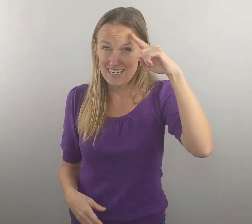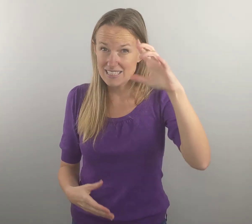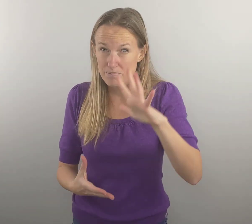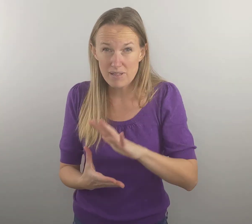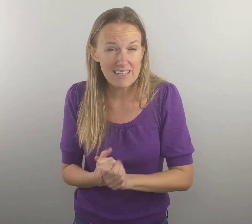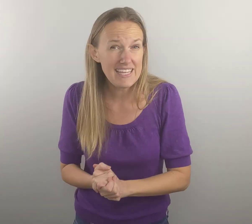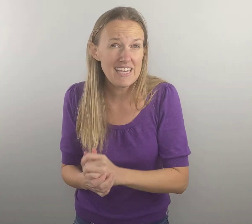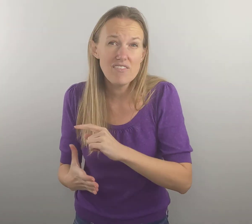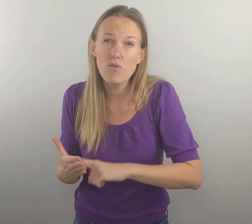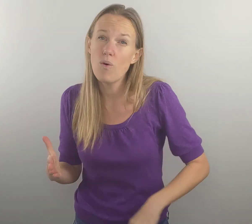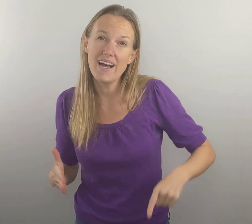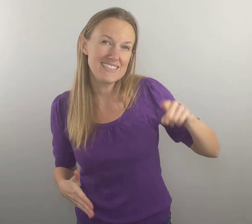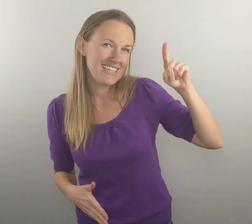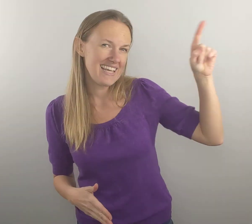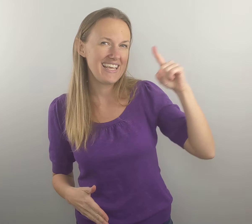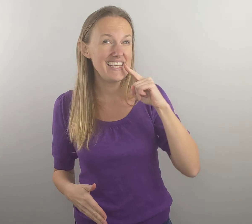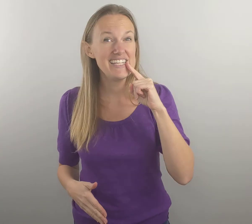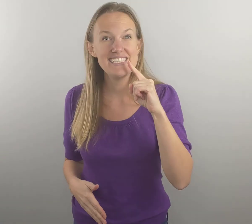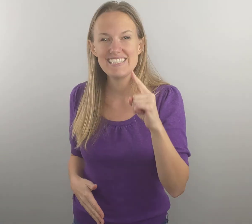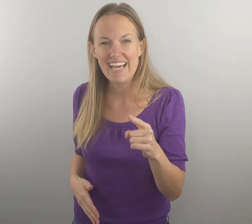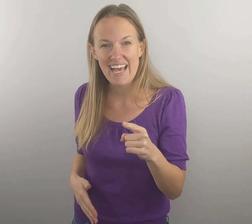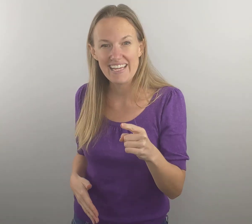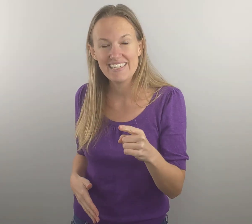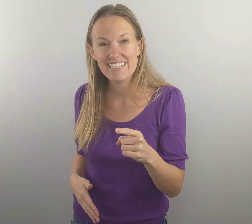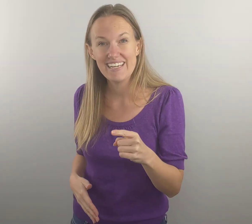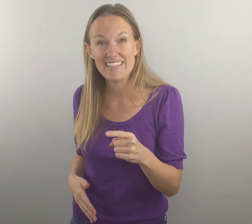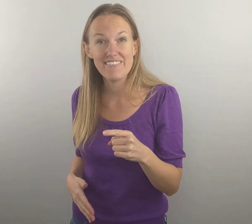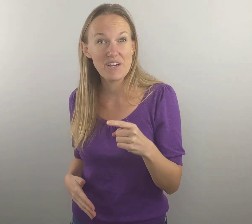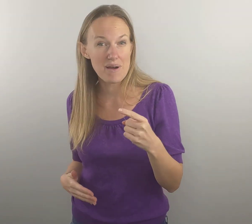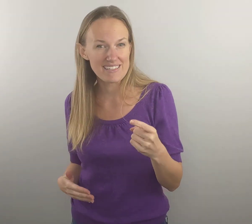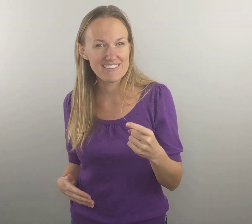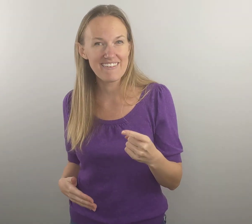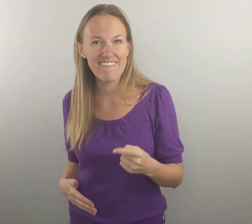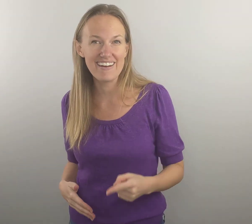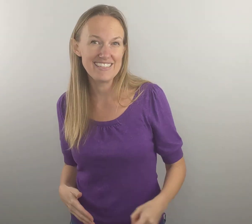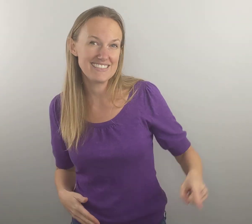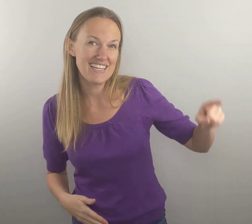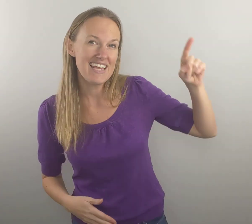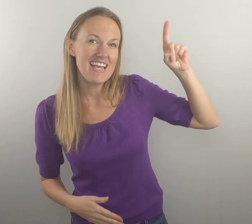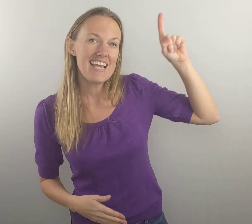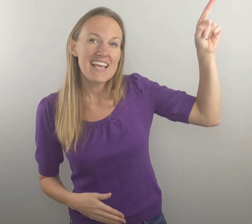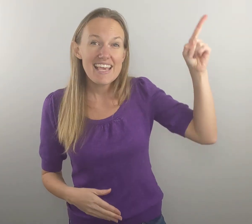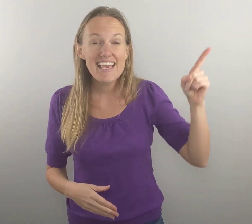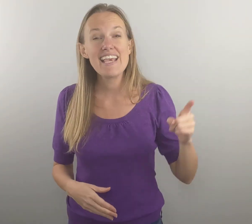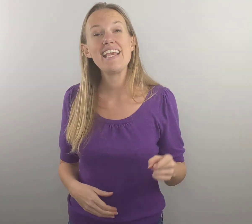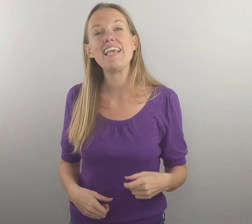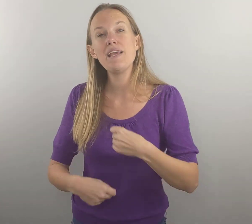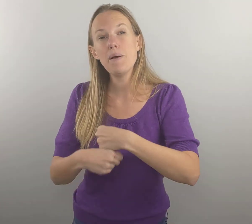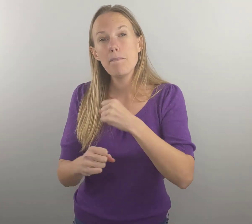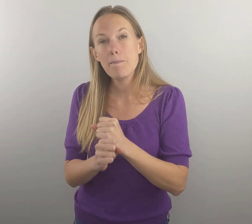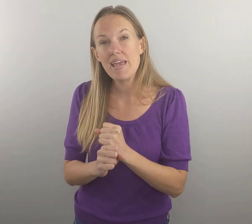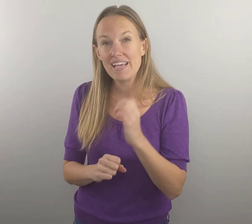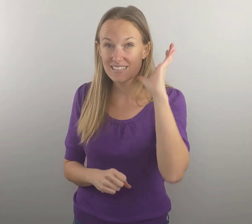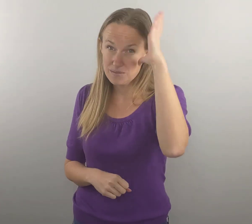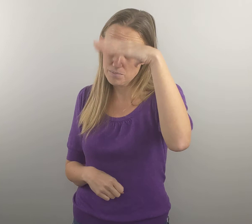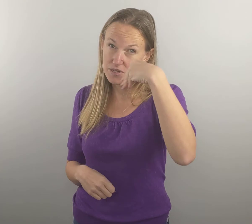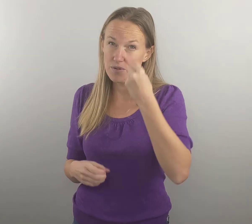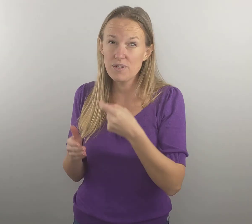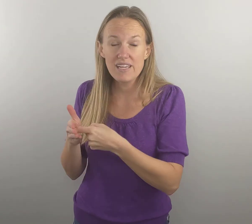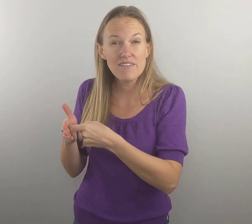Just believe what He said. And then we go back to the chorus. He makes beauty